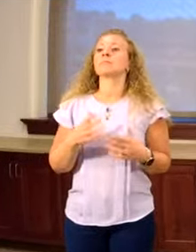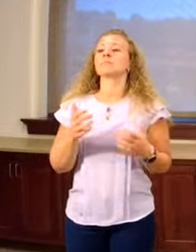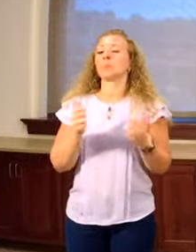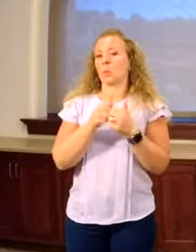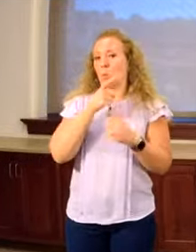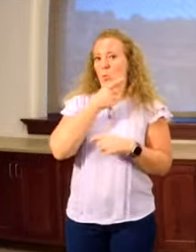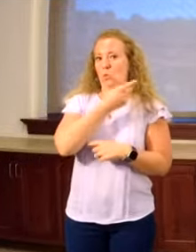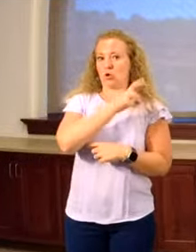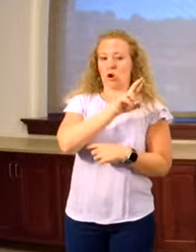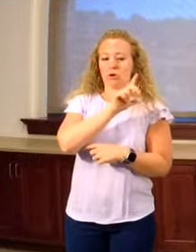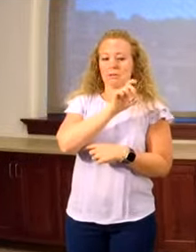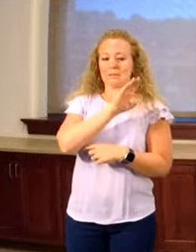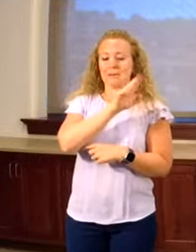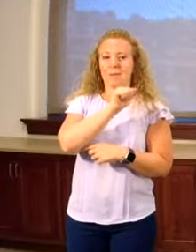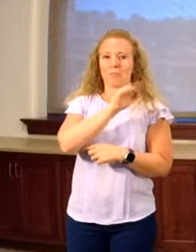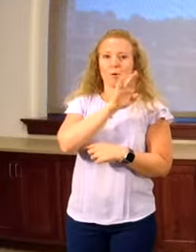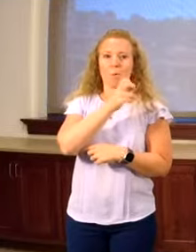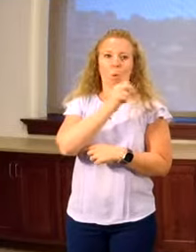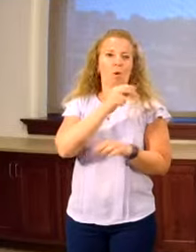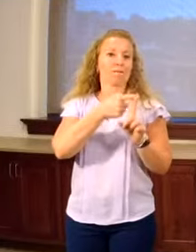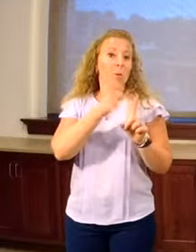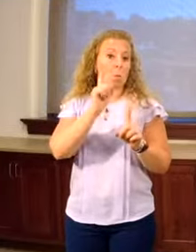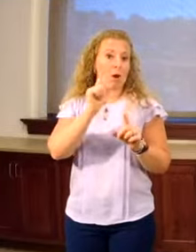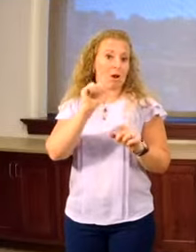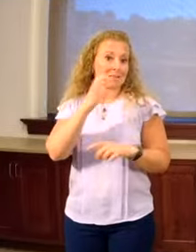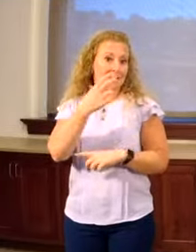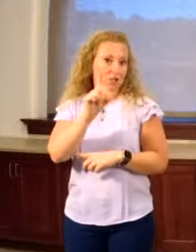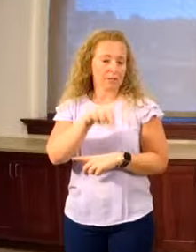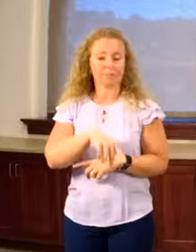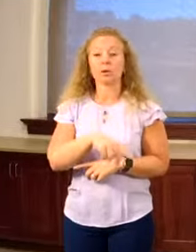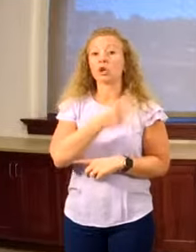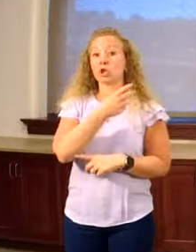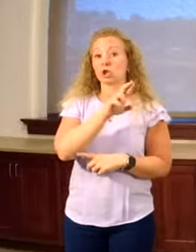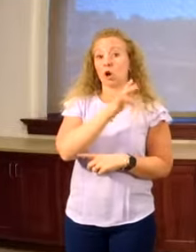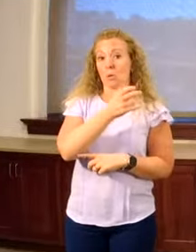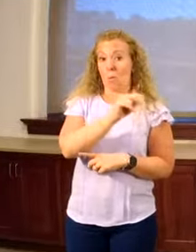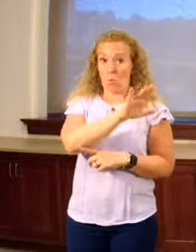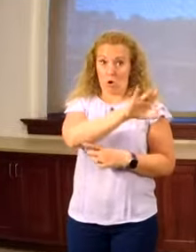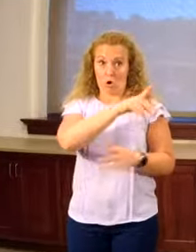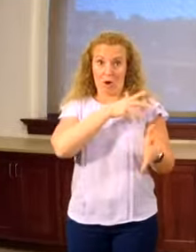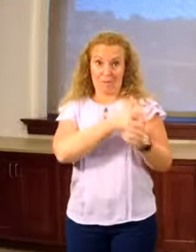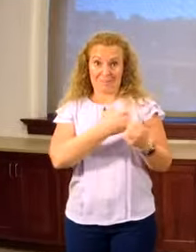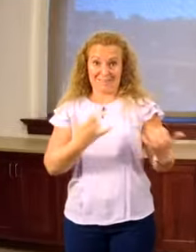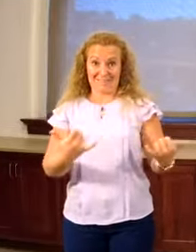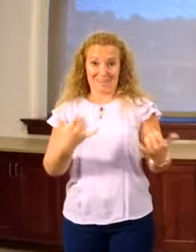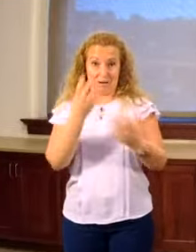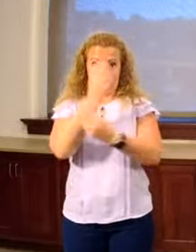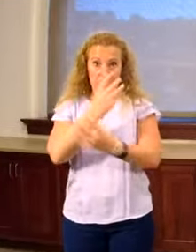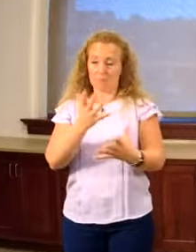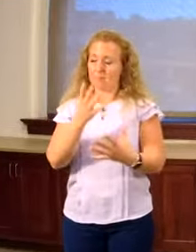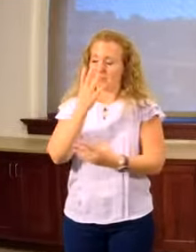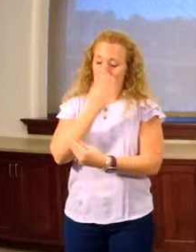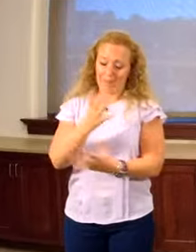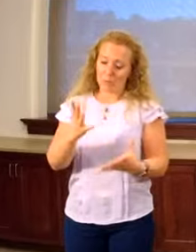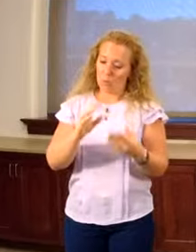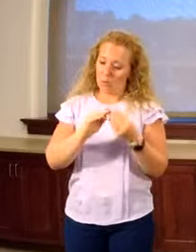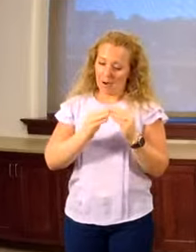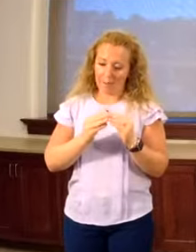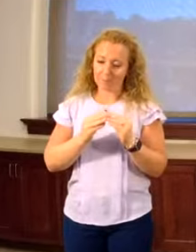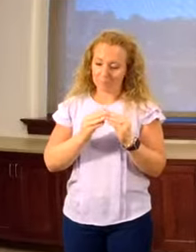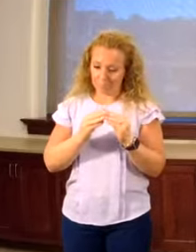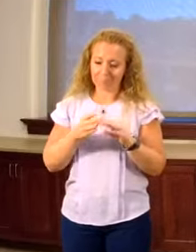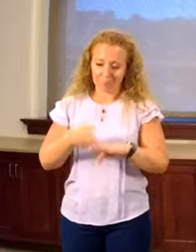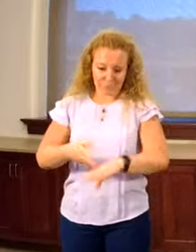Deborah Bogan of the Allegheny County Health Department. And when Dr. Bogan gives her report today, the numbers can continue to get